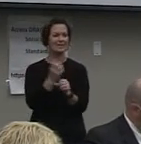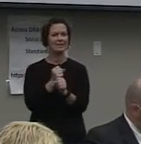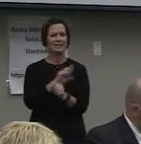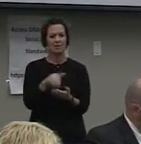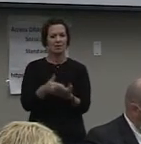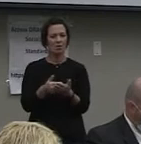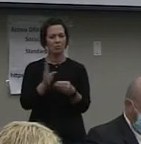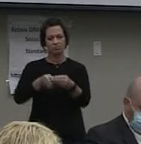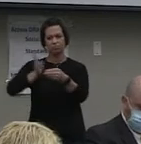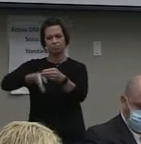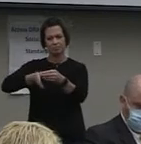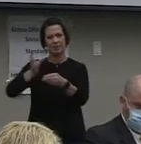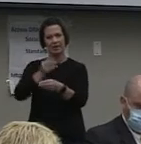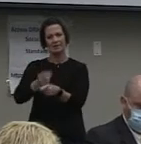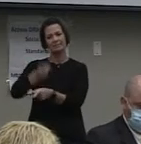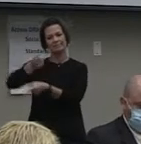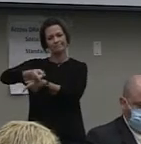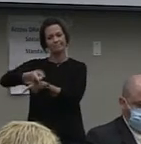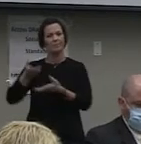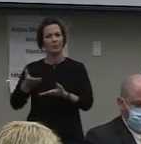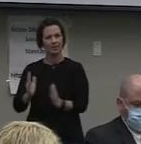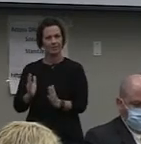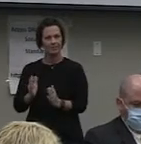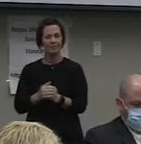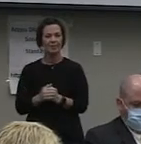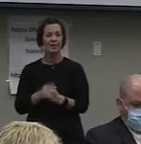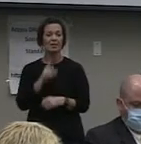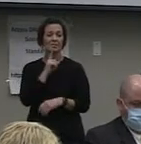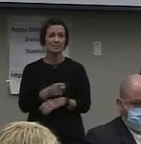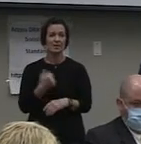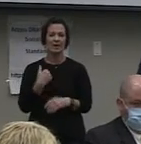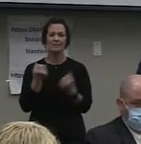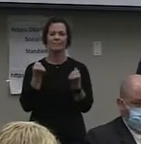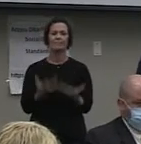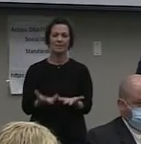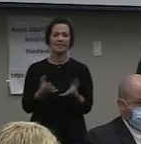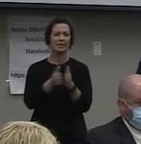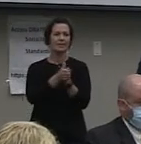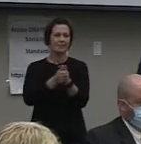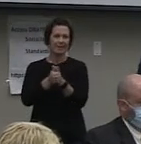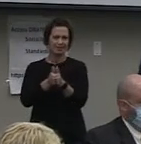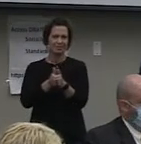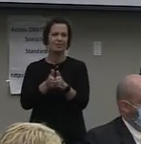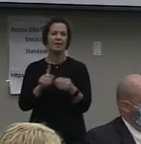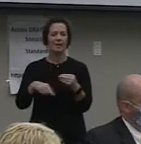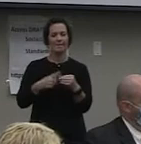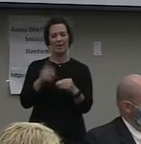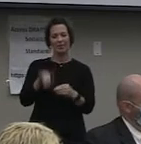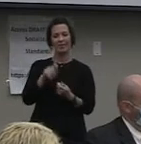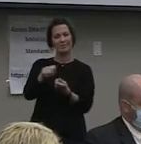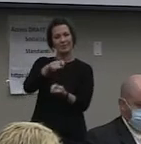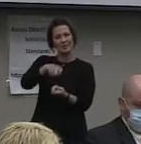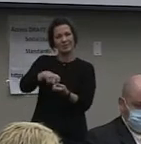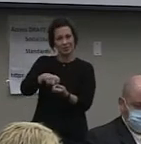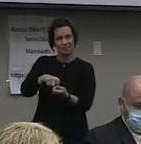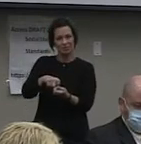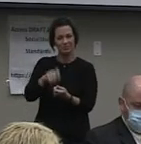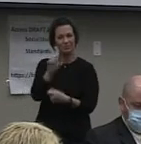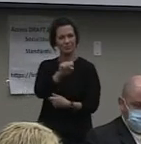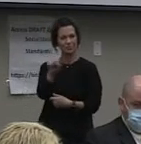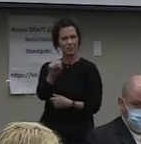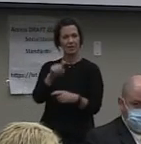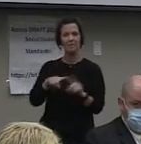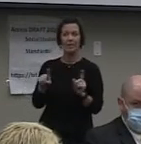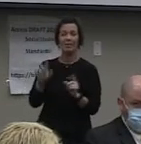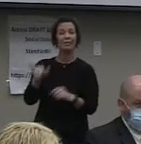done in the correct way. Certainly, there are many passions about this particular issue, and that's what makes